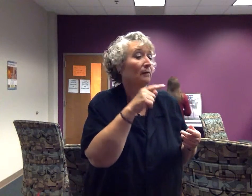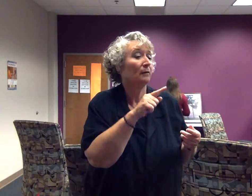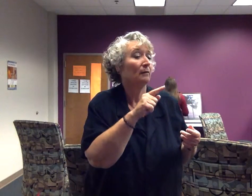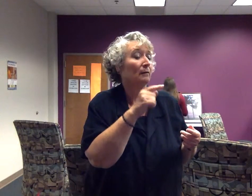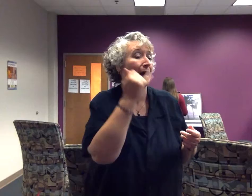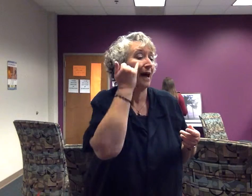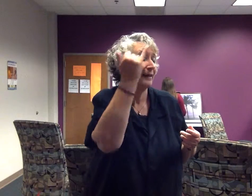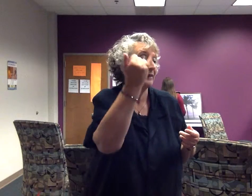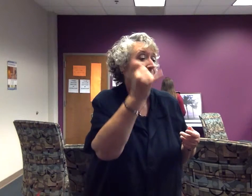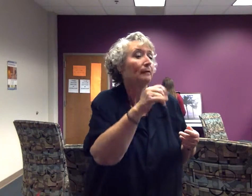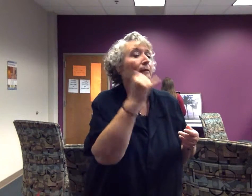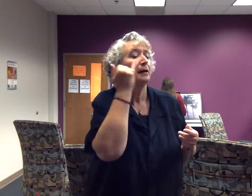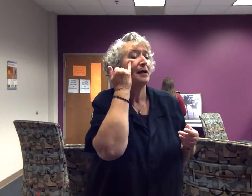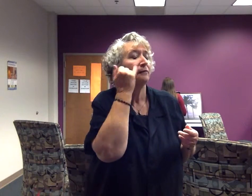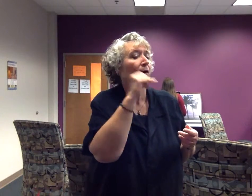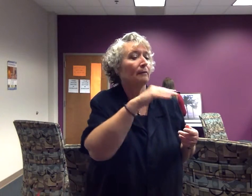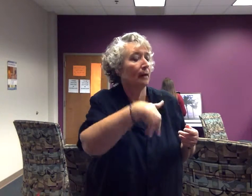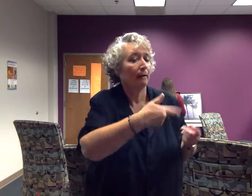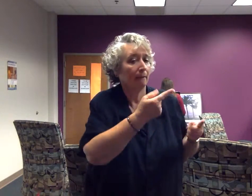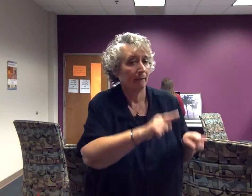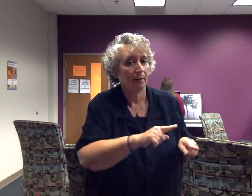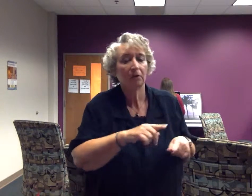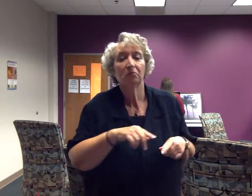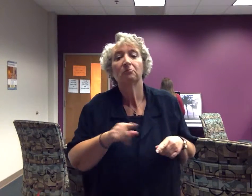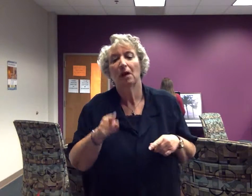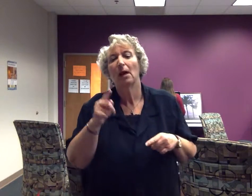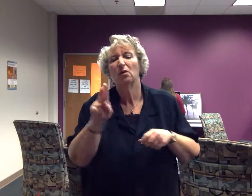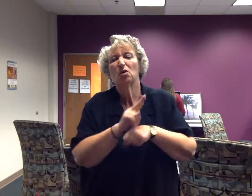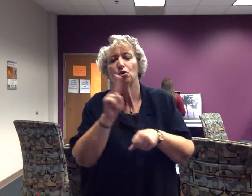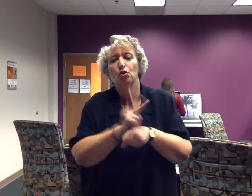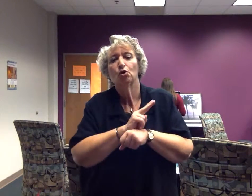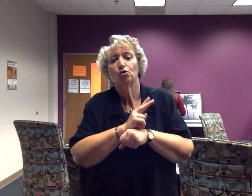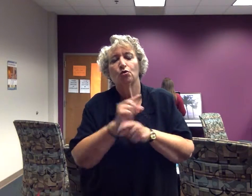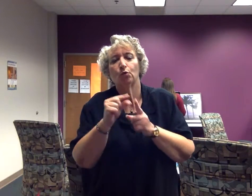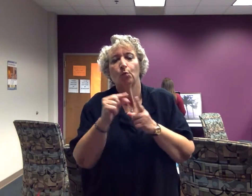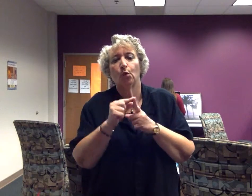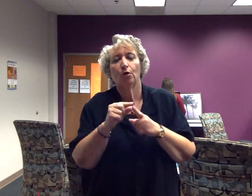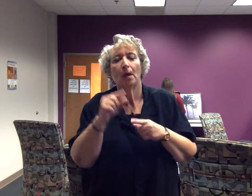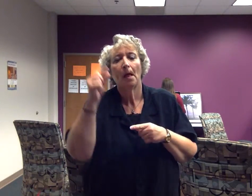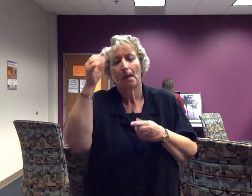kind of synonymous. Good. Who in here has ever done some kind of volunteer work?